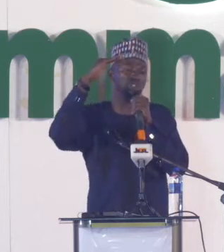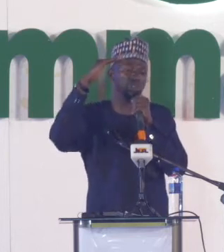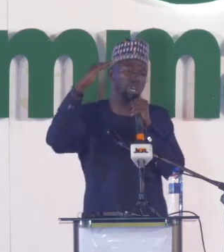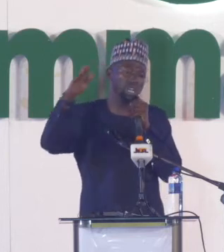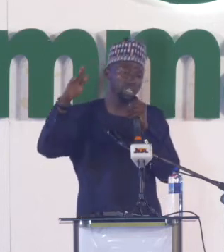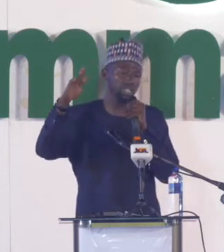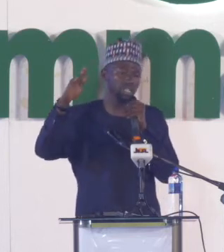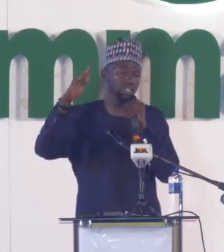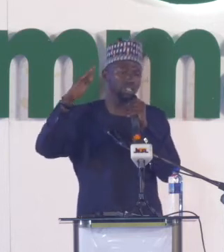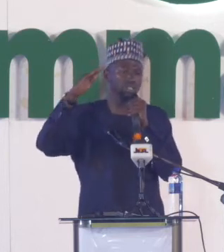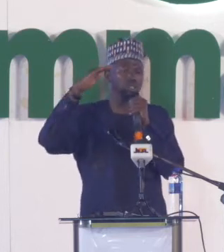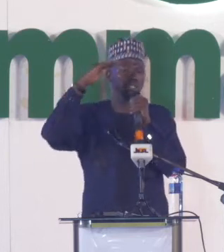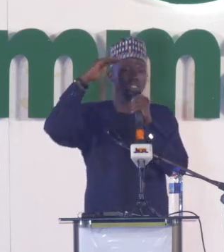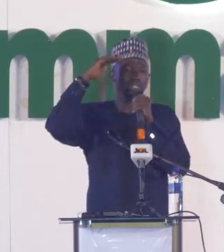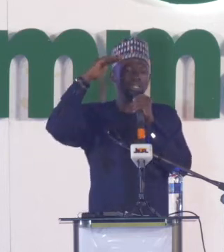Surah Al-Furqan